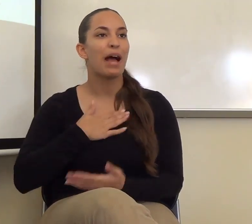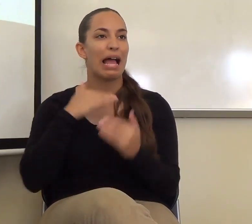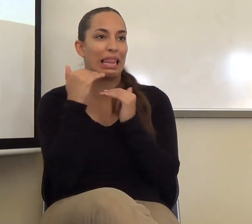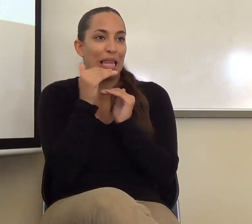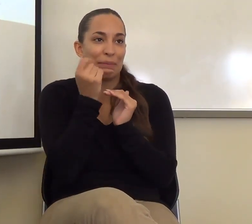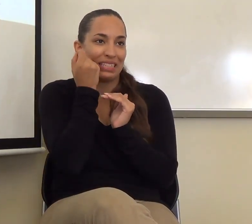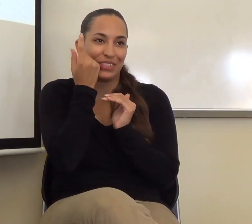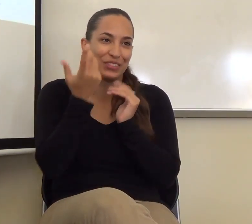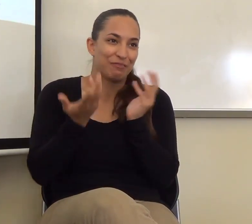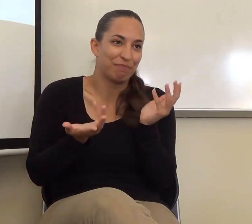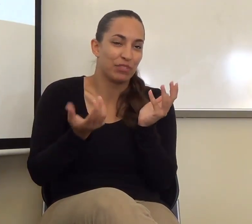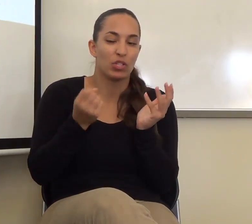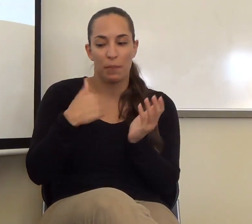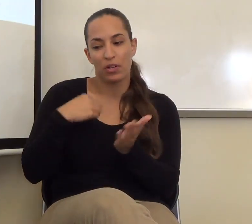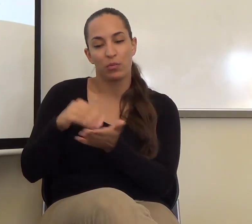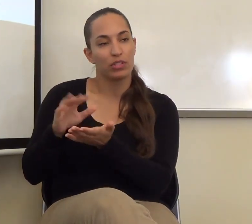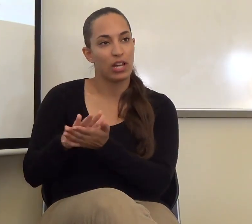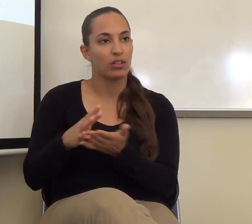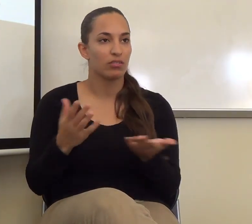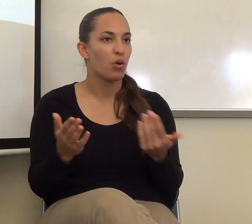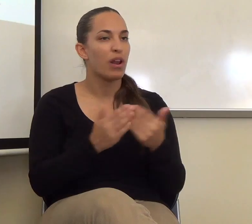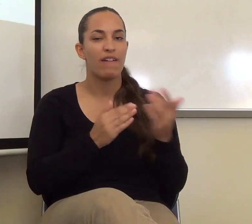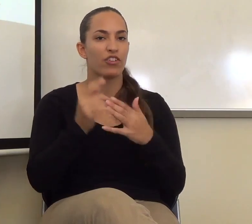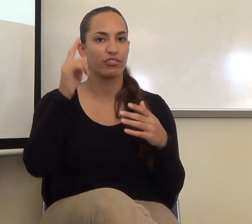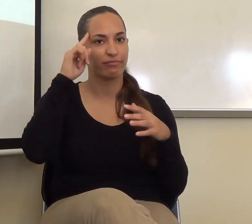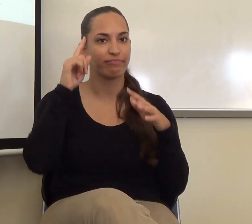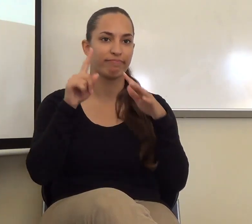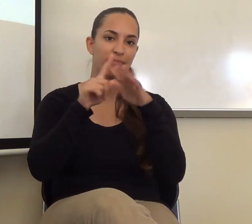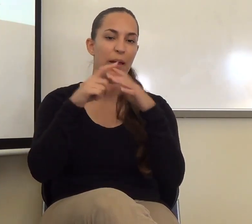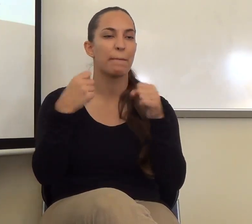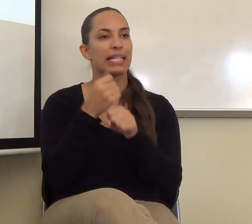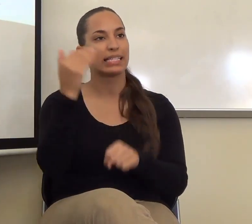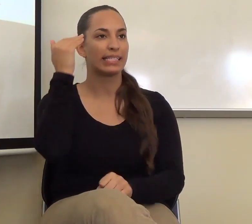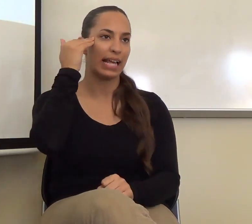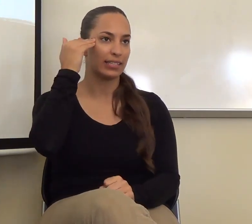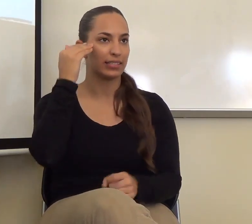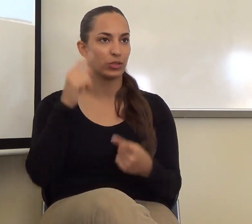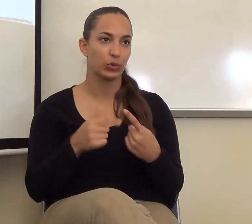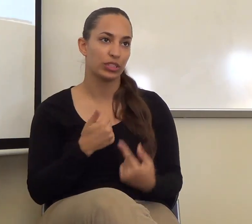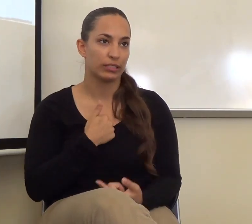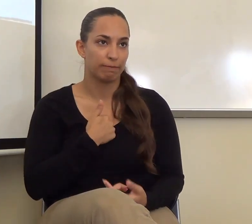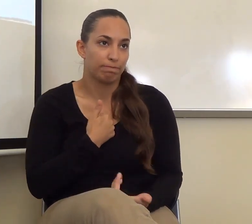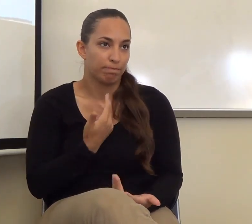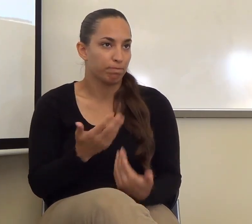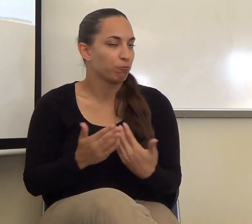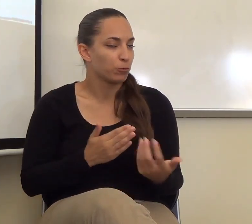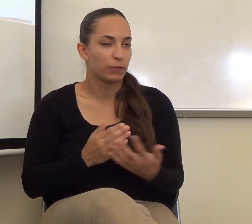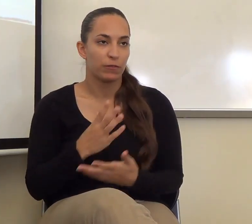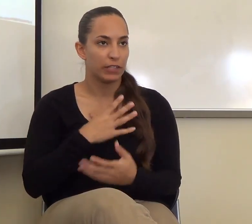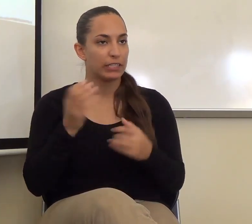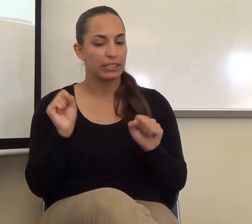but whatever you want to write Whatever down. comes to mind. Yeah, whatever makes more sense to you. But I am not asking you to